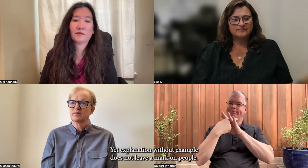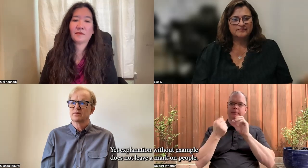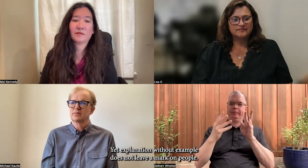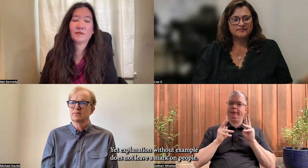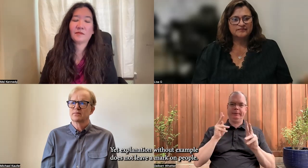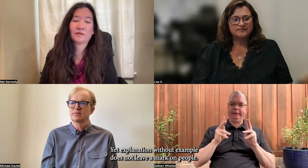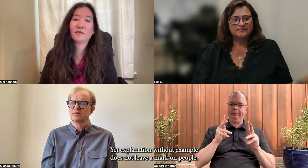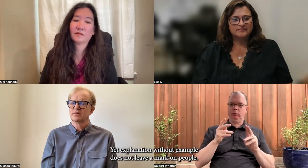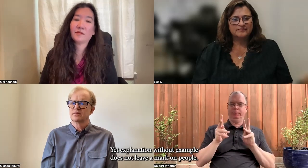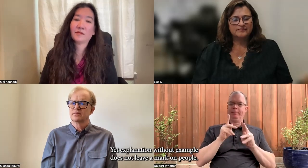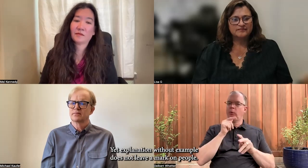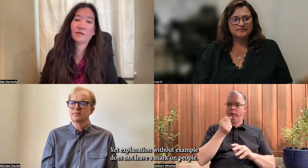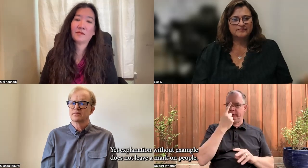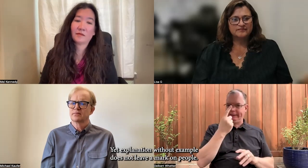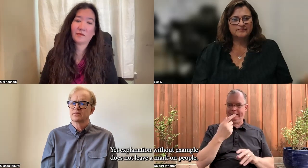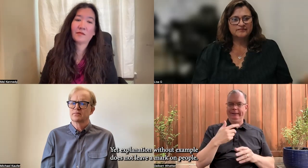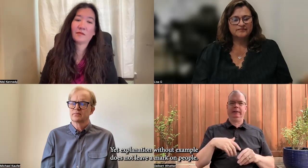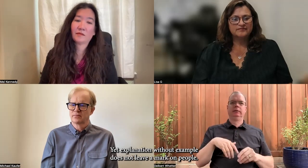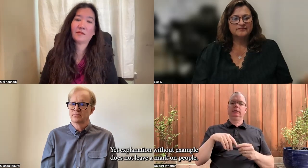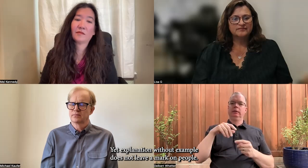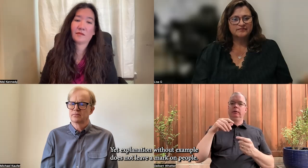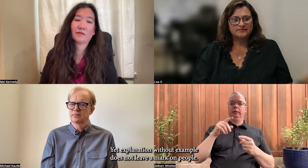yet explanation without example does not leave a mark on people.